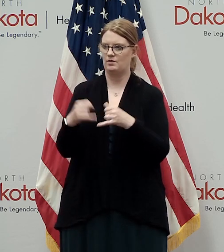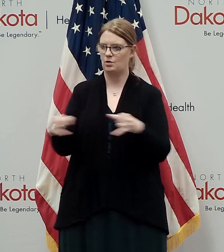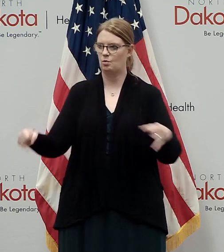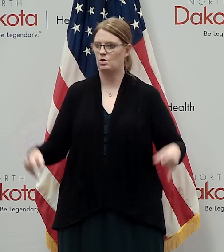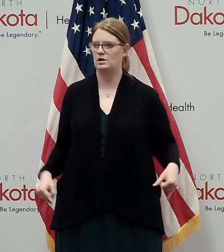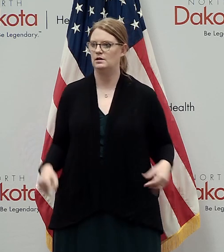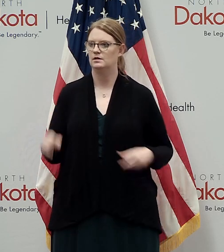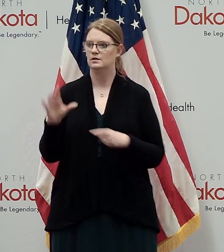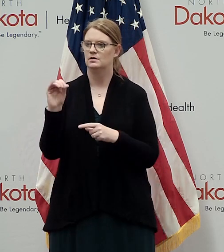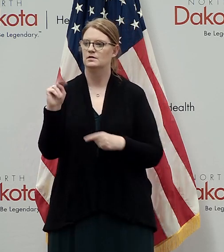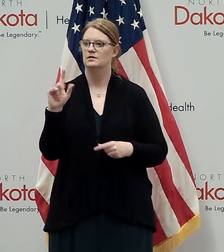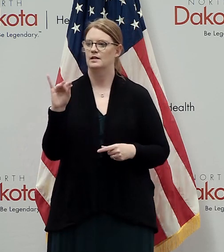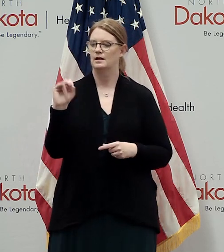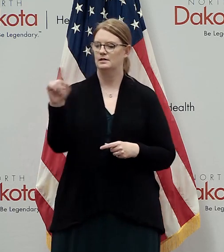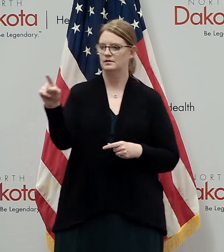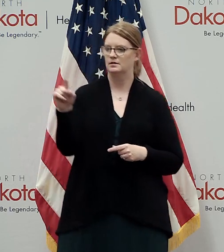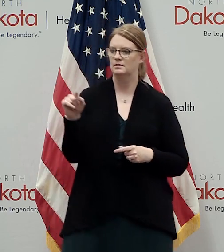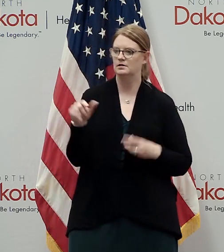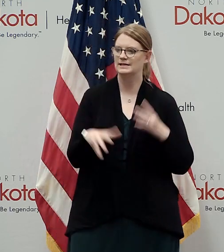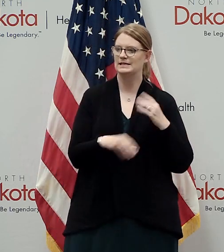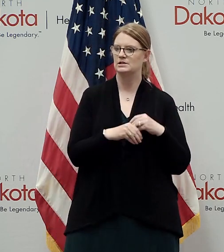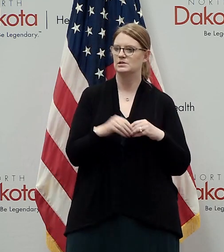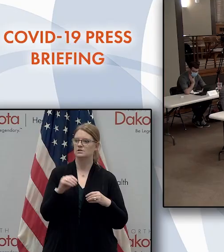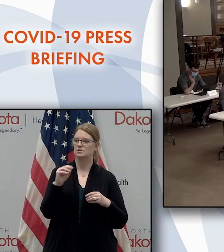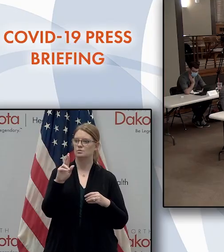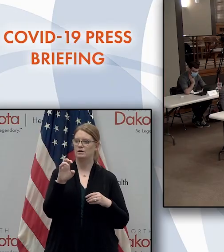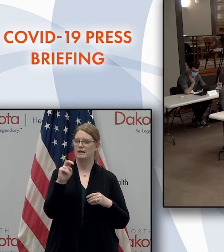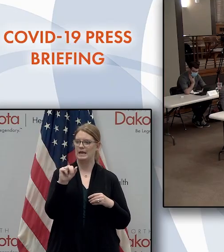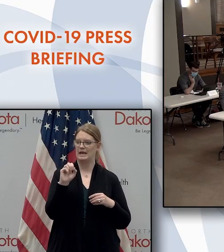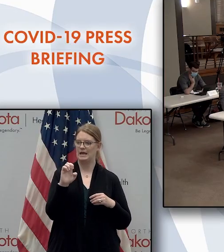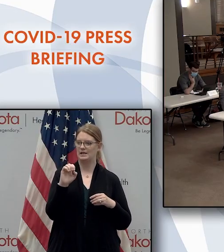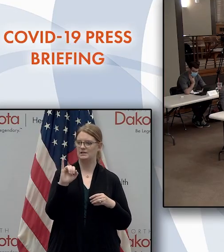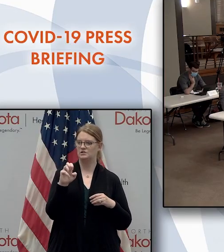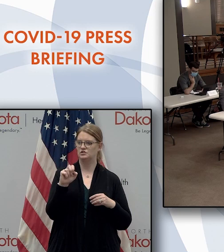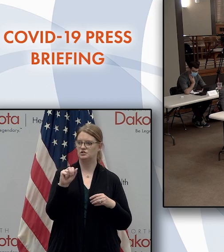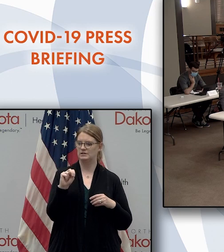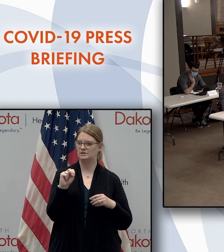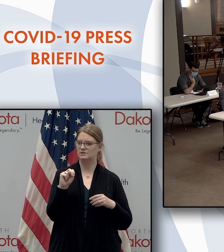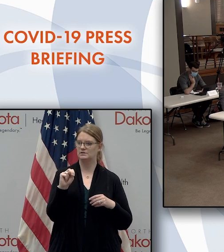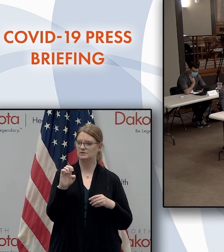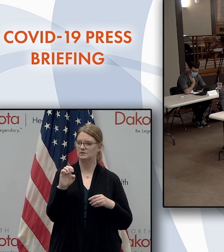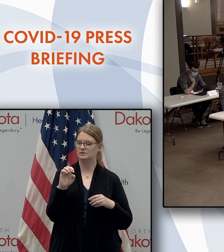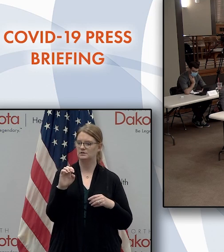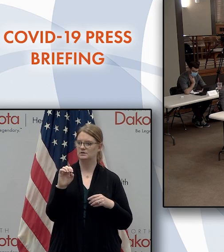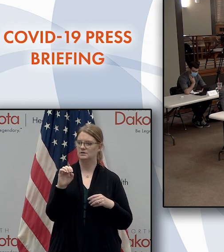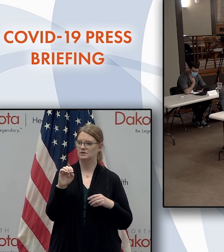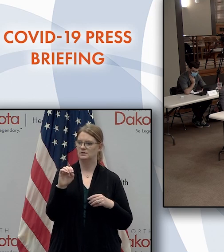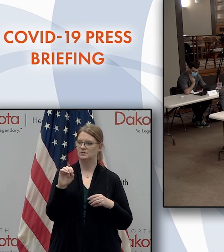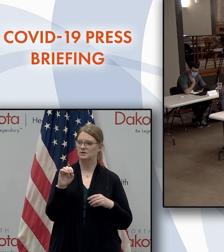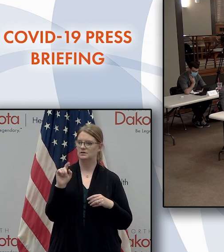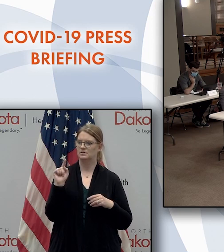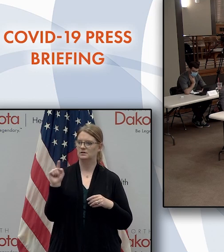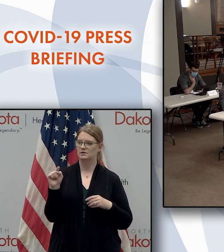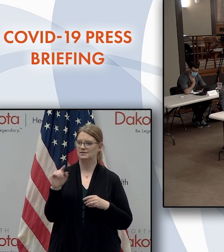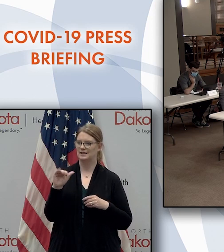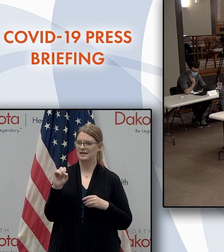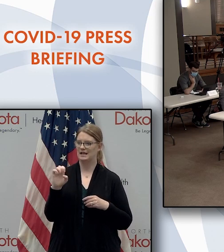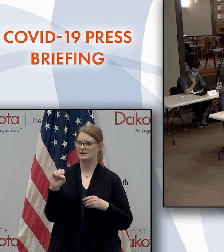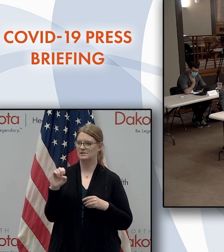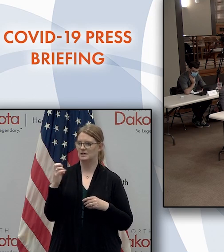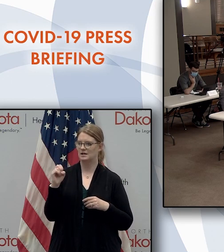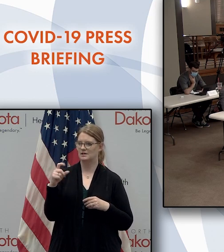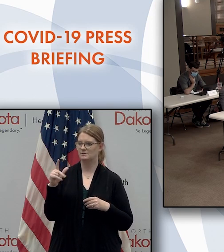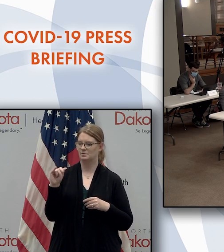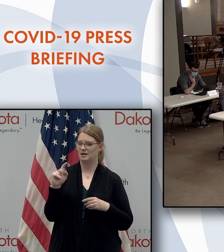Another one online. Follow up to that, Renee Jean with the Williston Herald. Are the cases at the Hess plant part of the state's daily